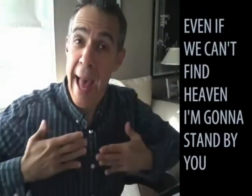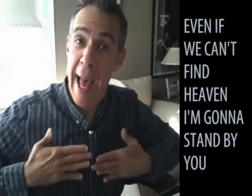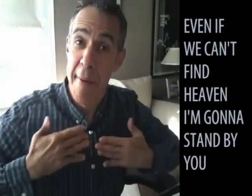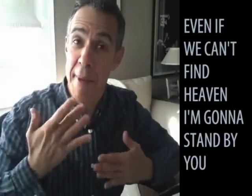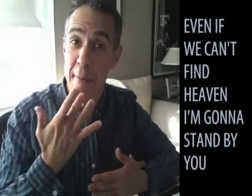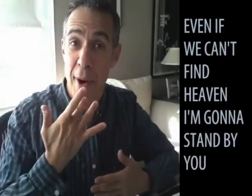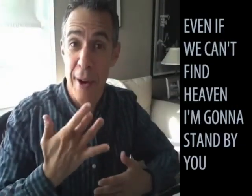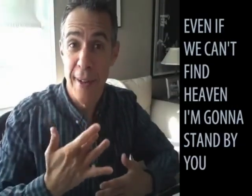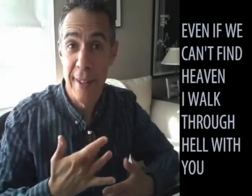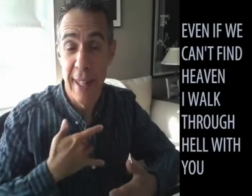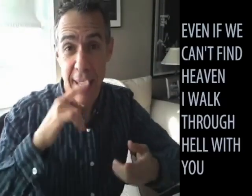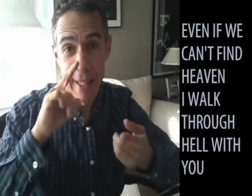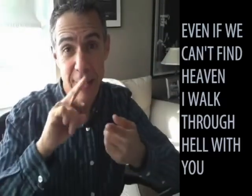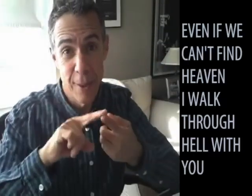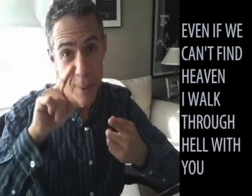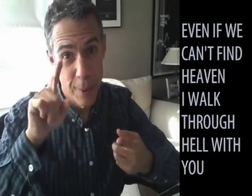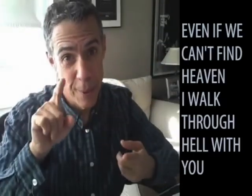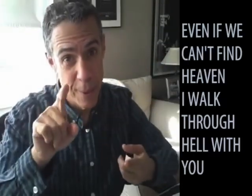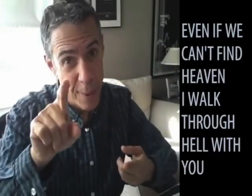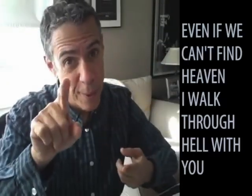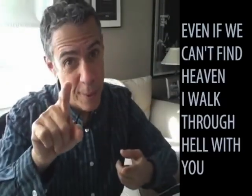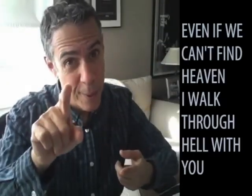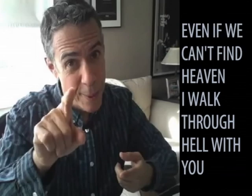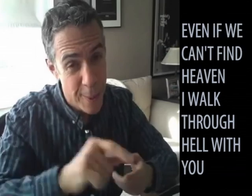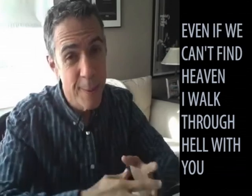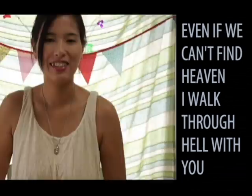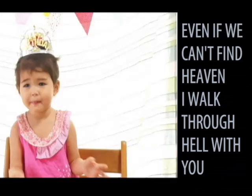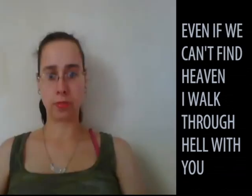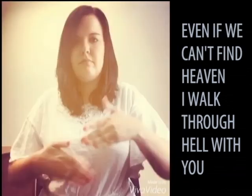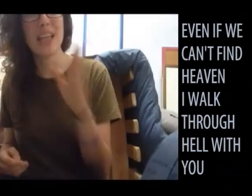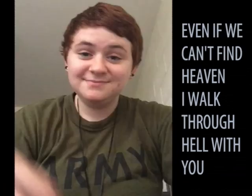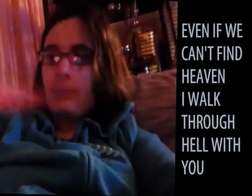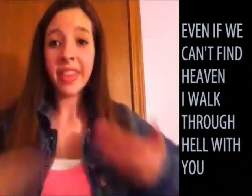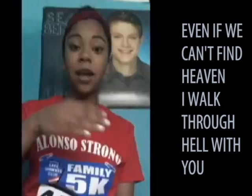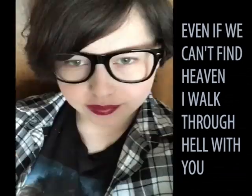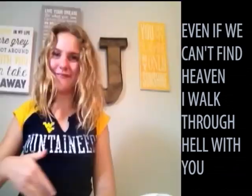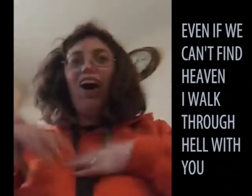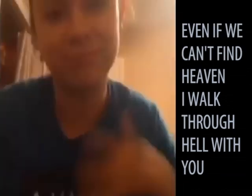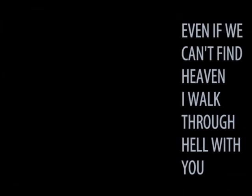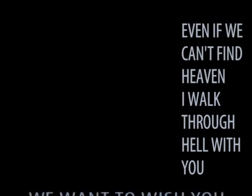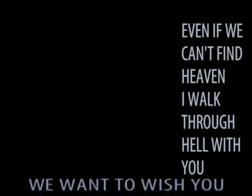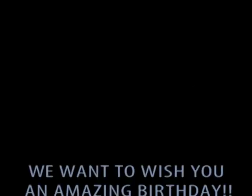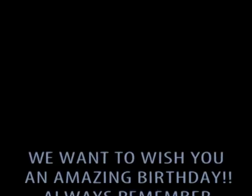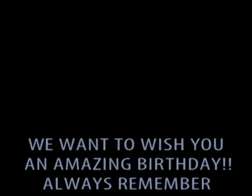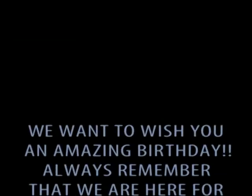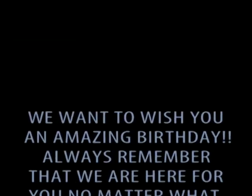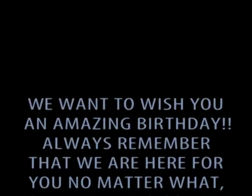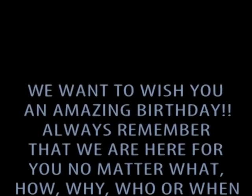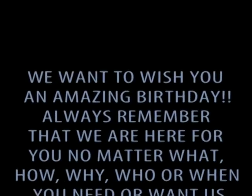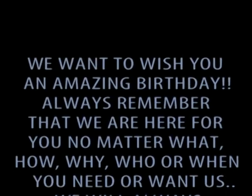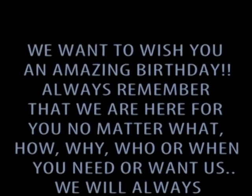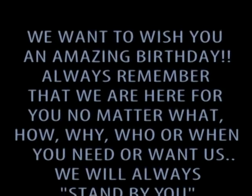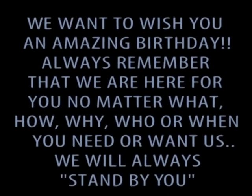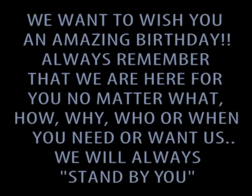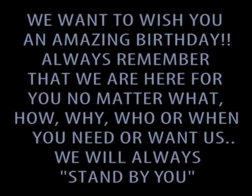you Even if we can't find heaven I'll walk through hell with you Love, you're not